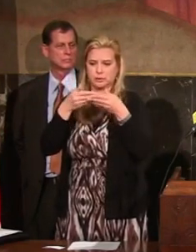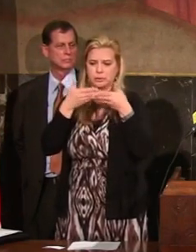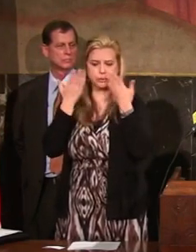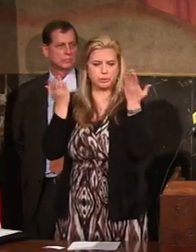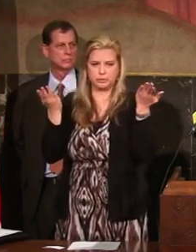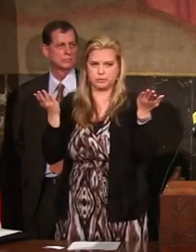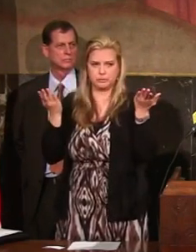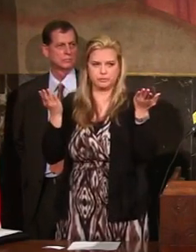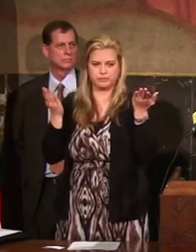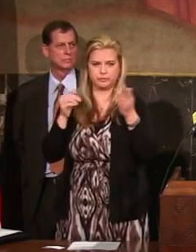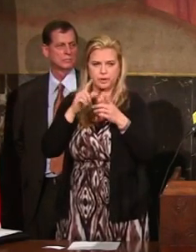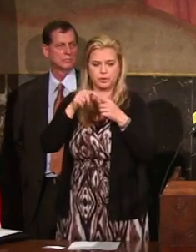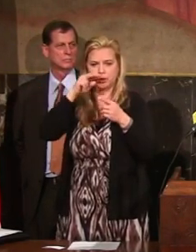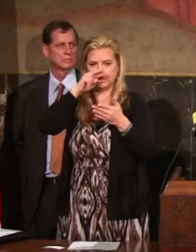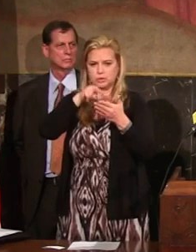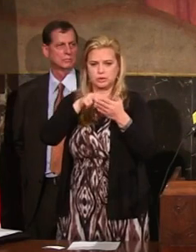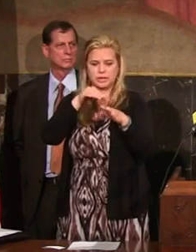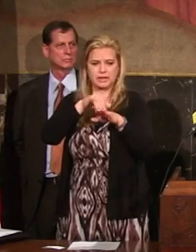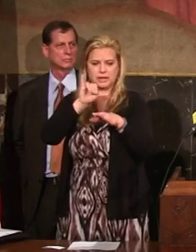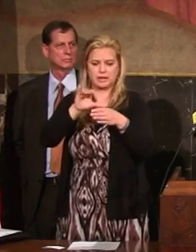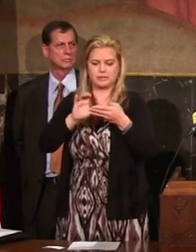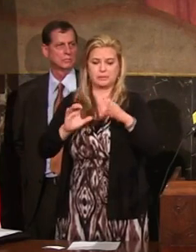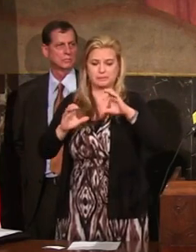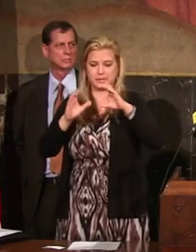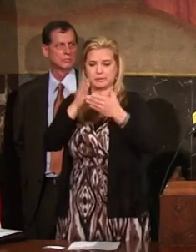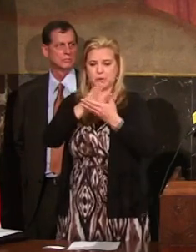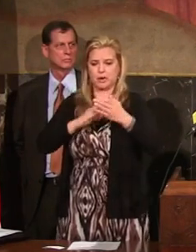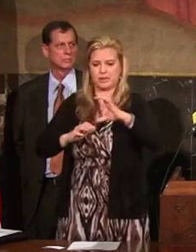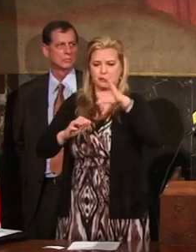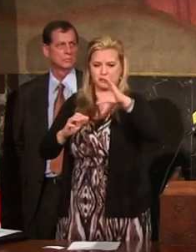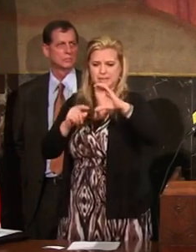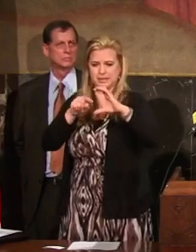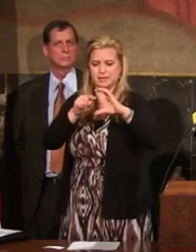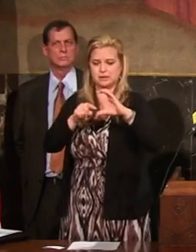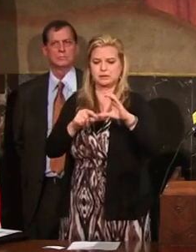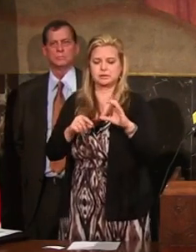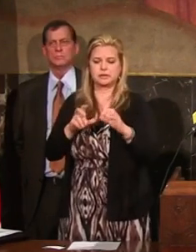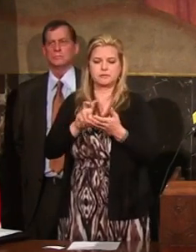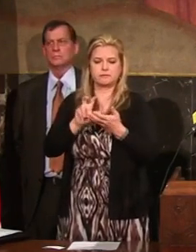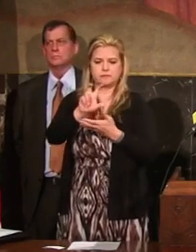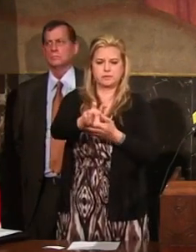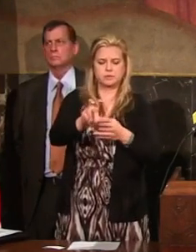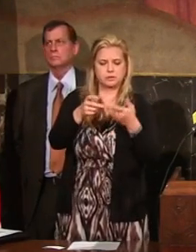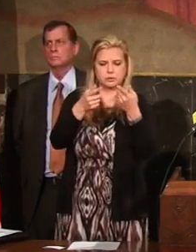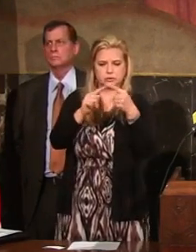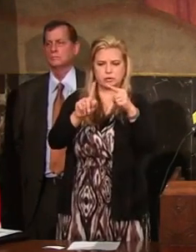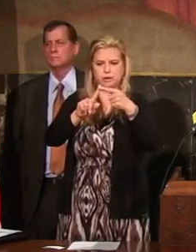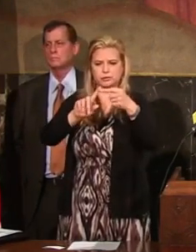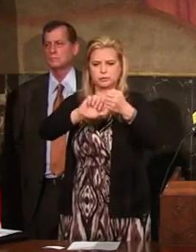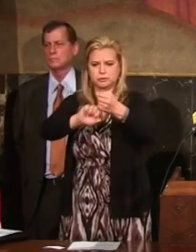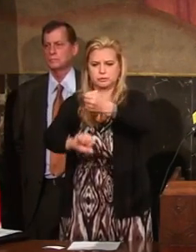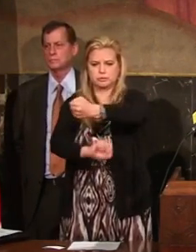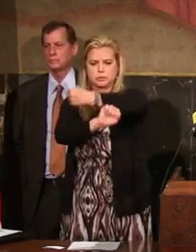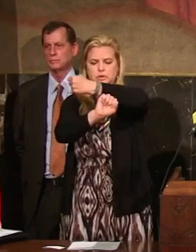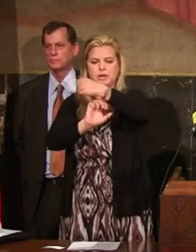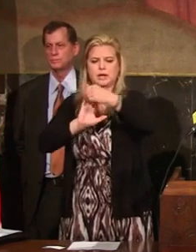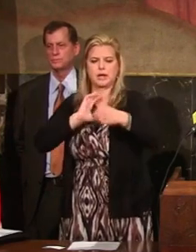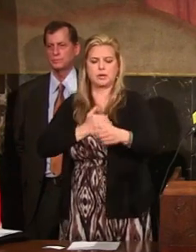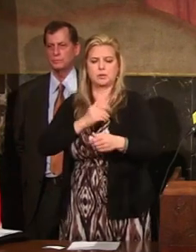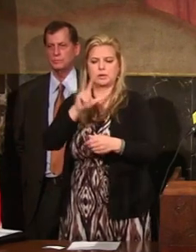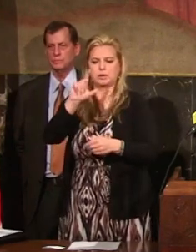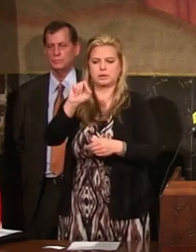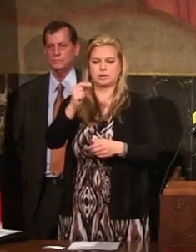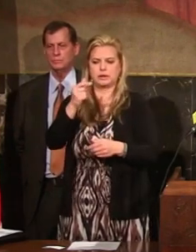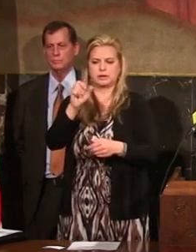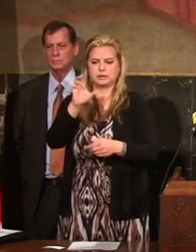so when we look at that, the biggest chunk of it was in an investment to try to shore up our legacy systems